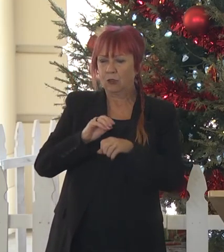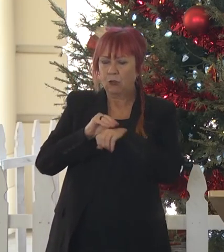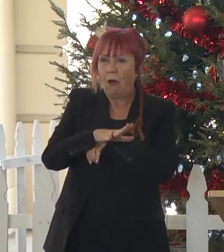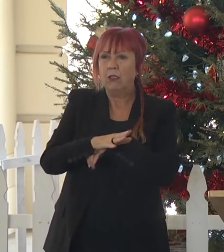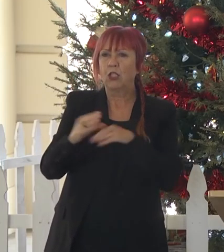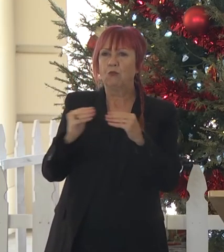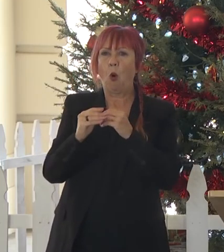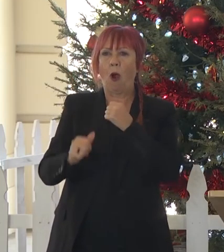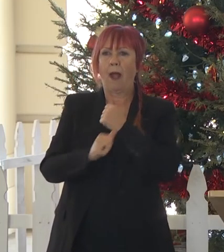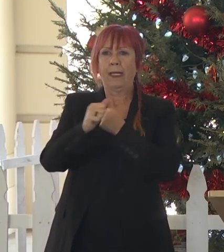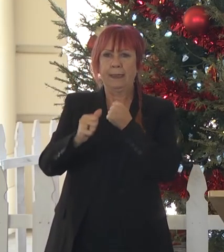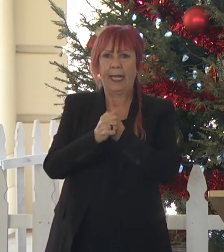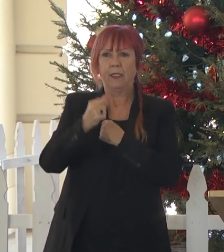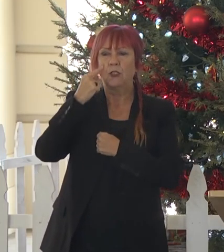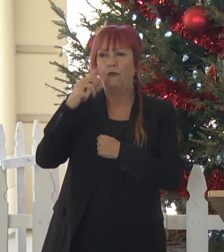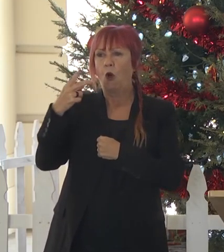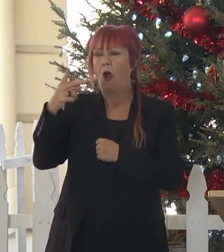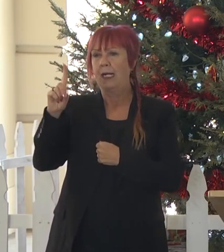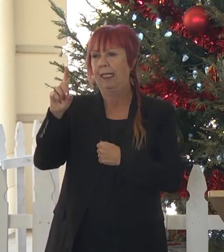with dehydration.